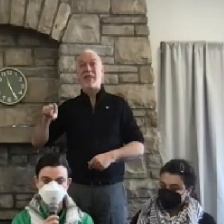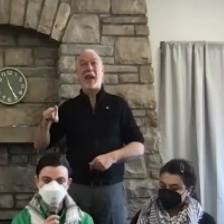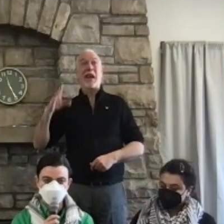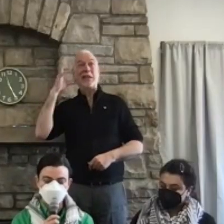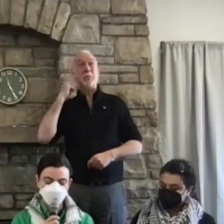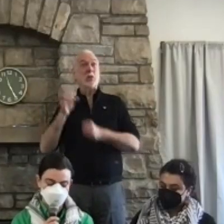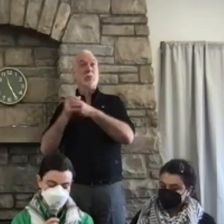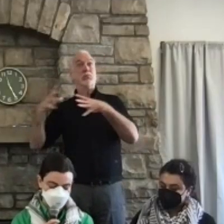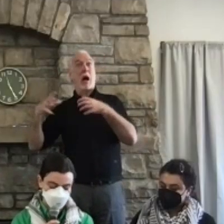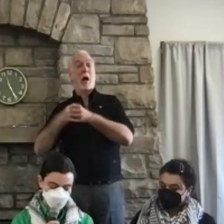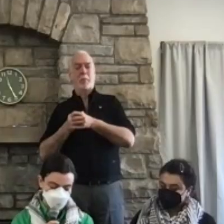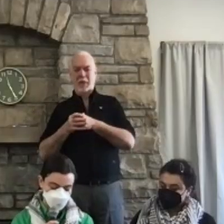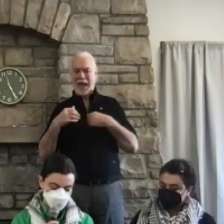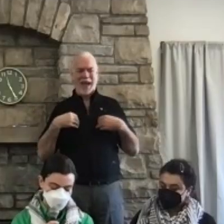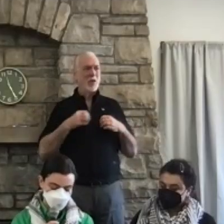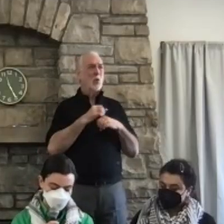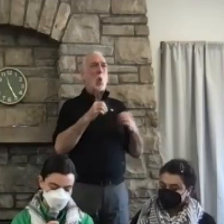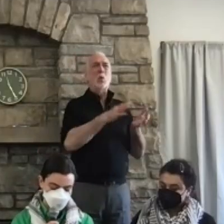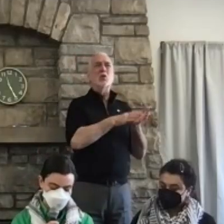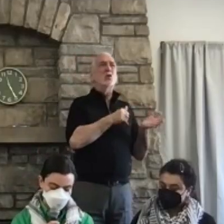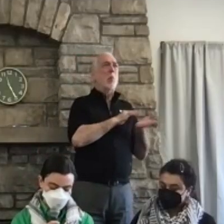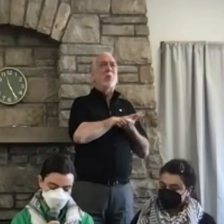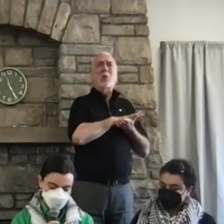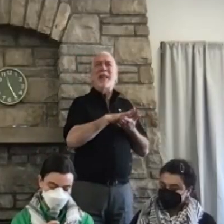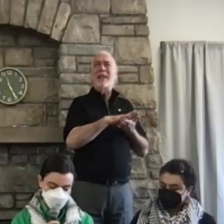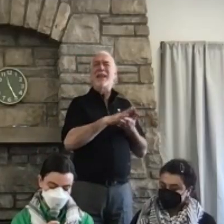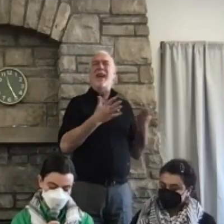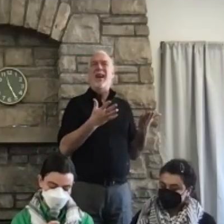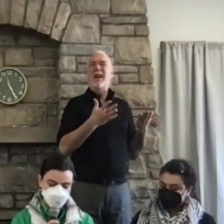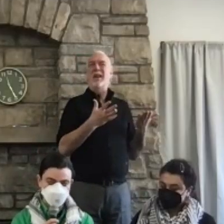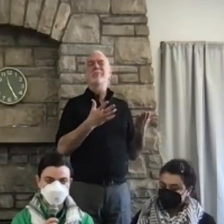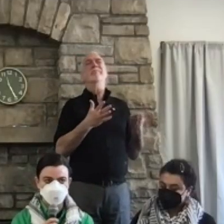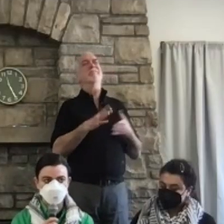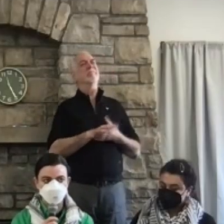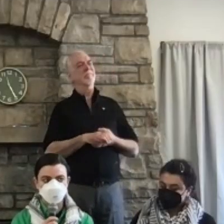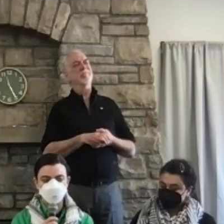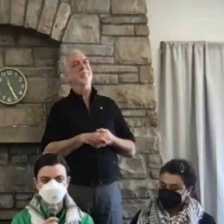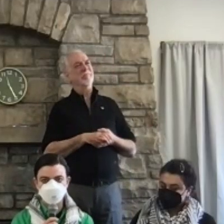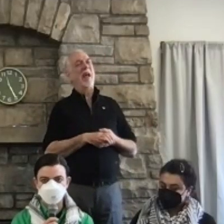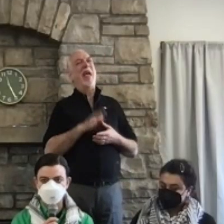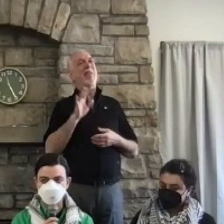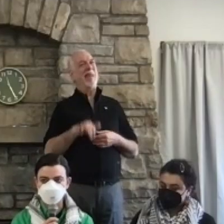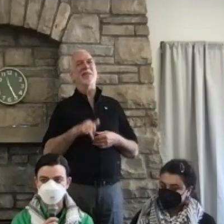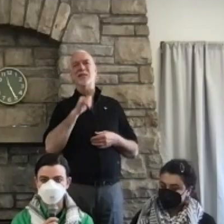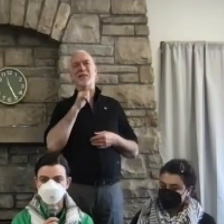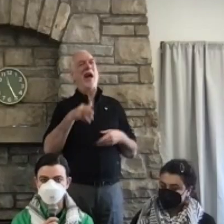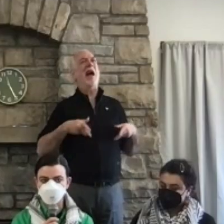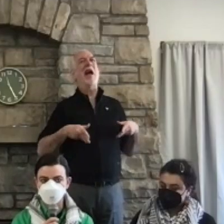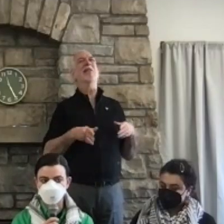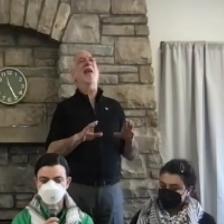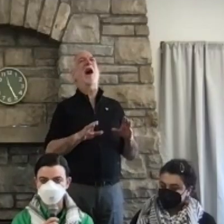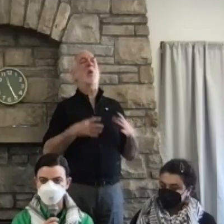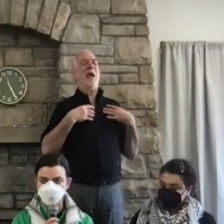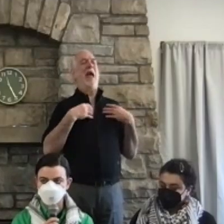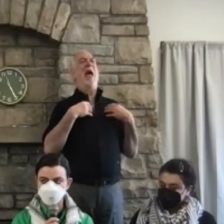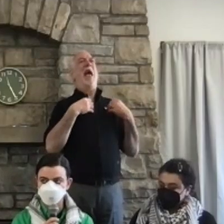soap? And that's just one of the many ways in which not allowing the conditions necessary for health